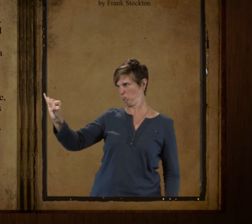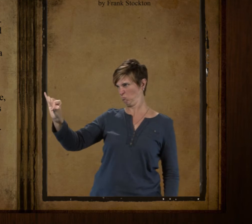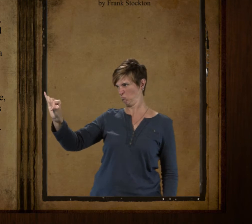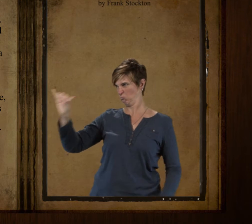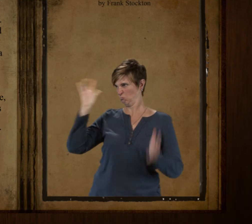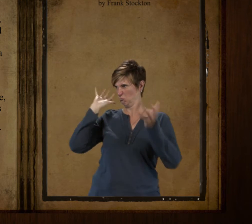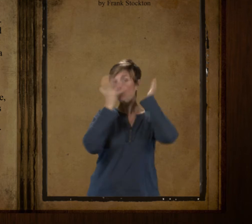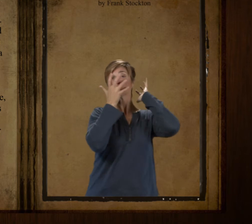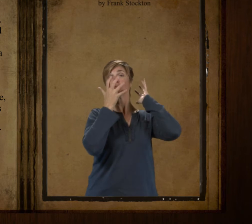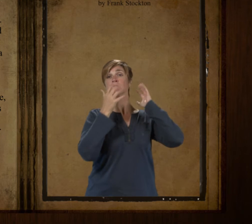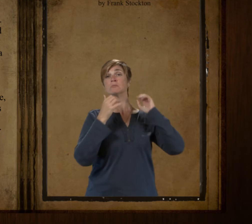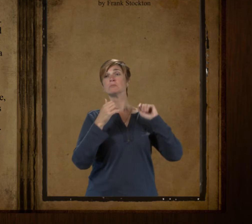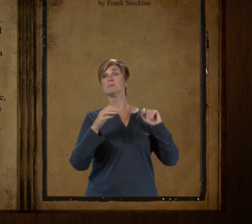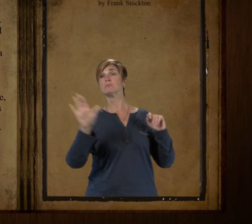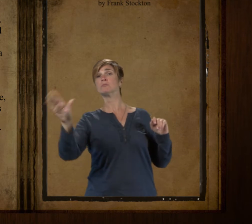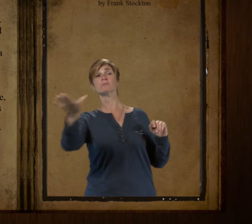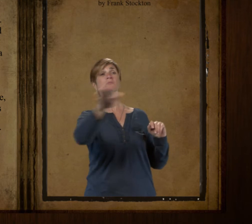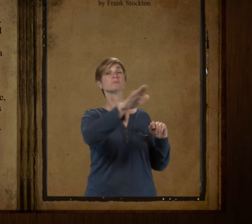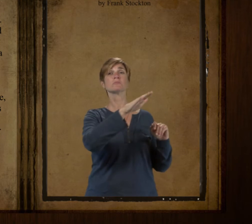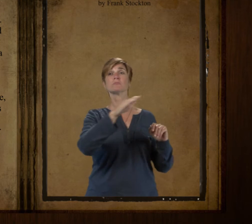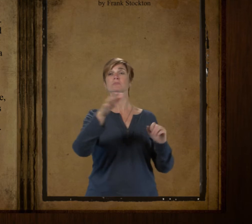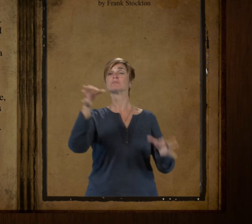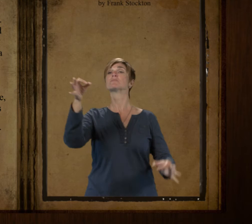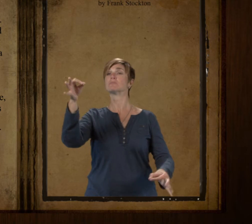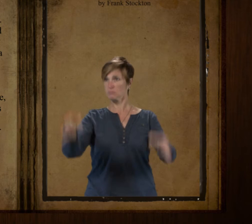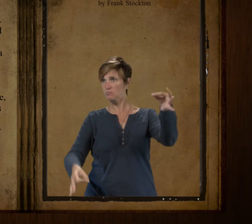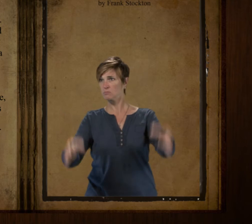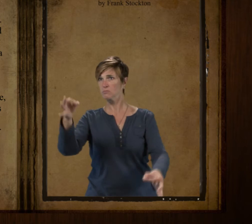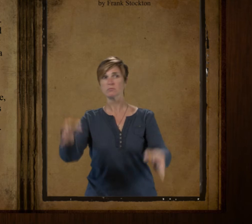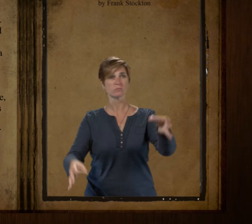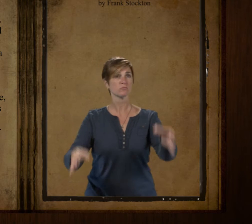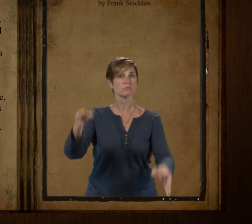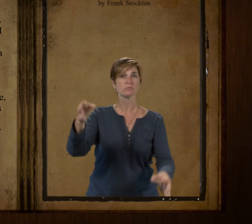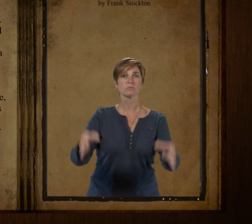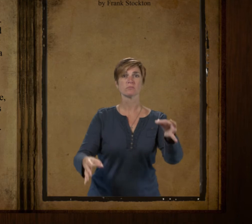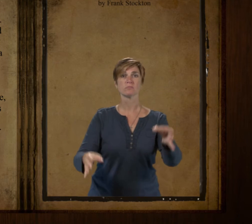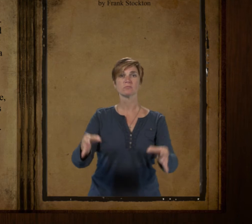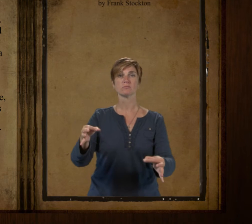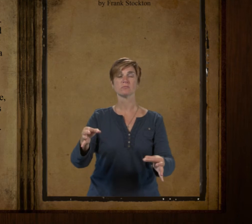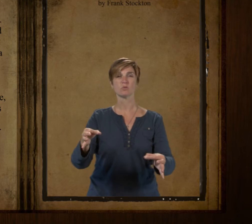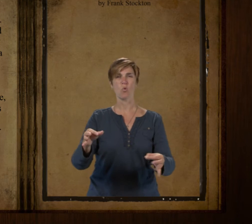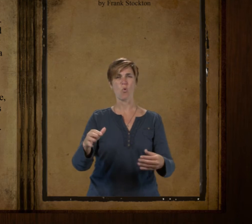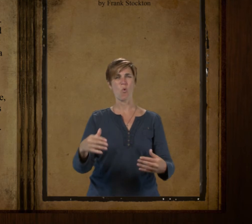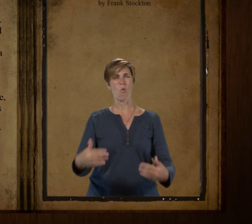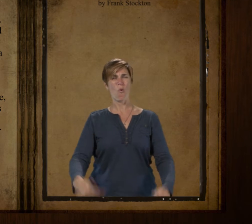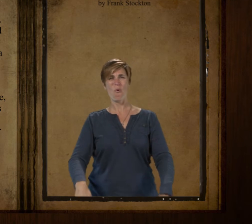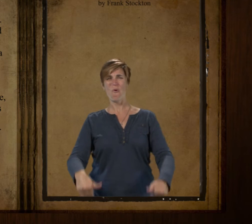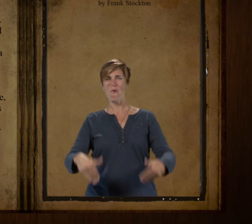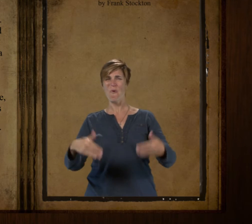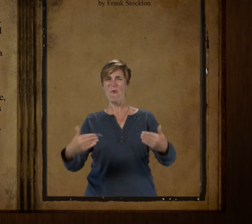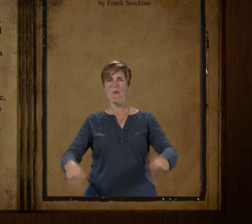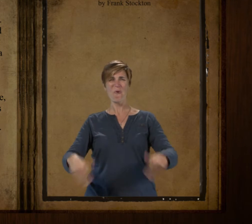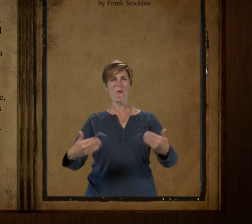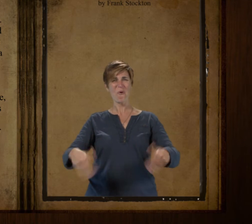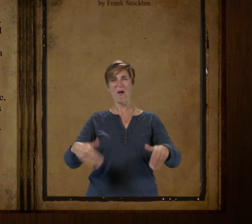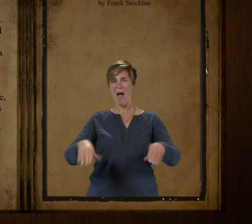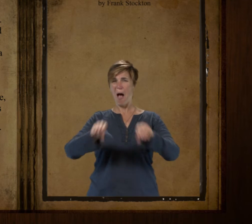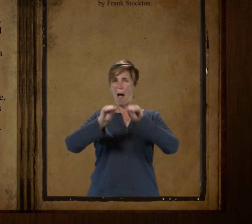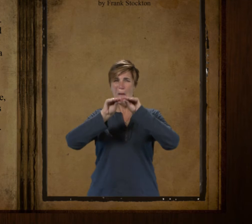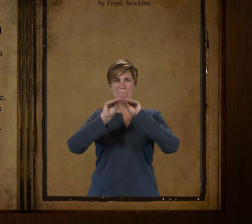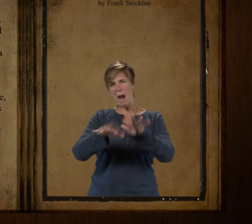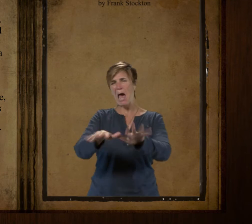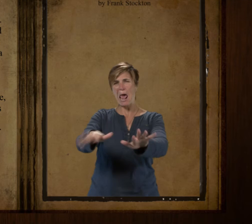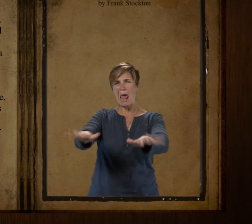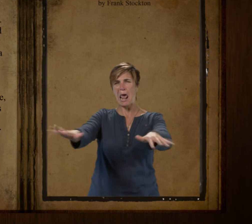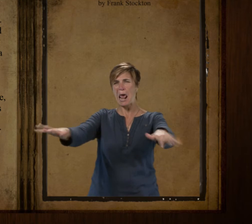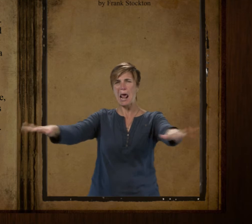course, was an especially important occasion, and His Majesty, as well as all the people, were